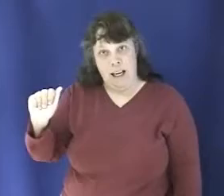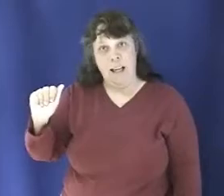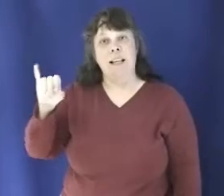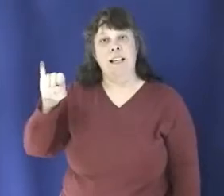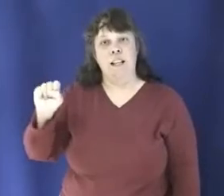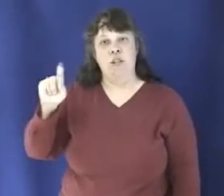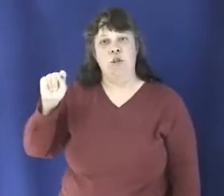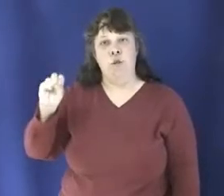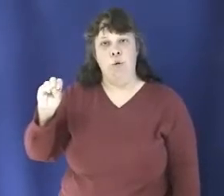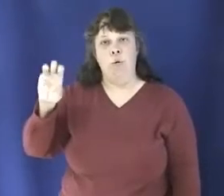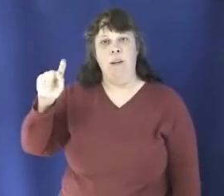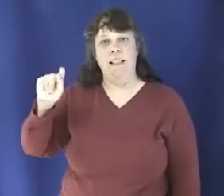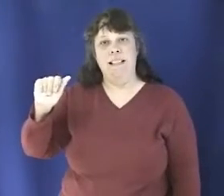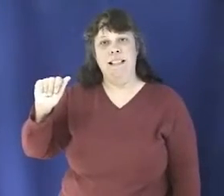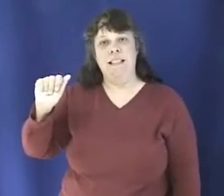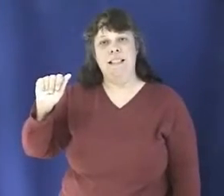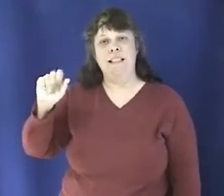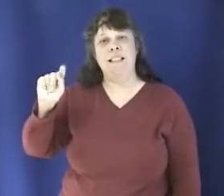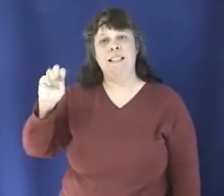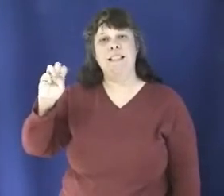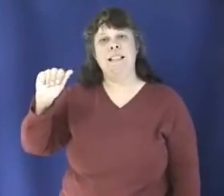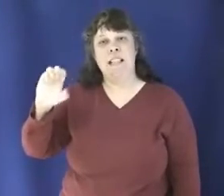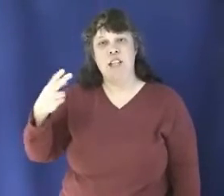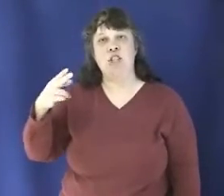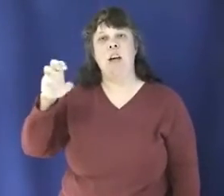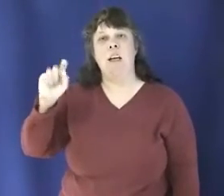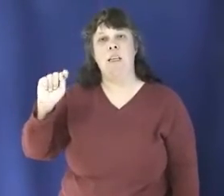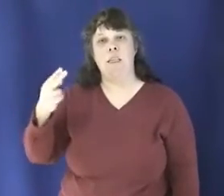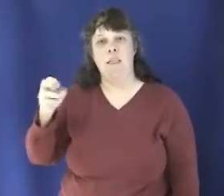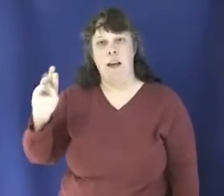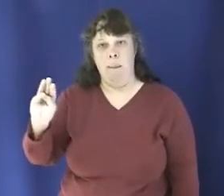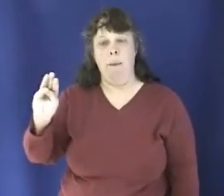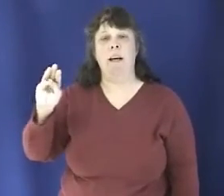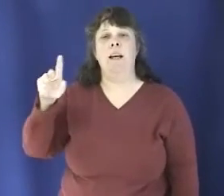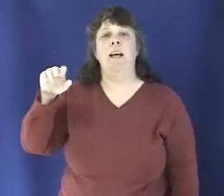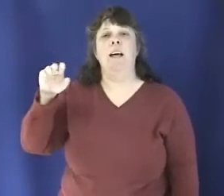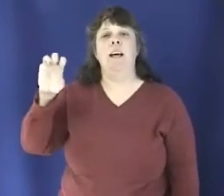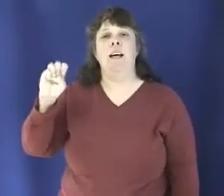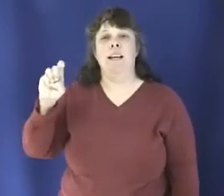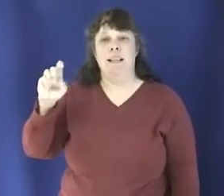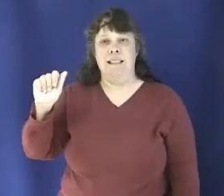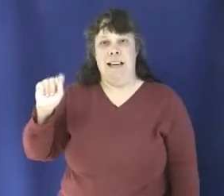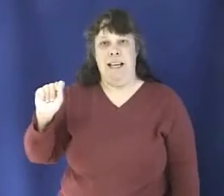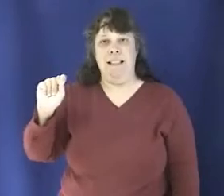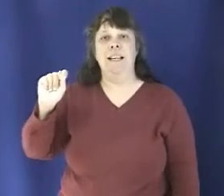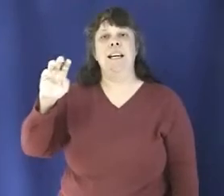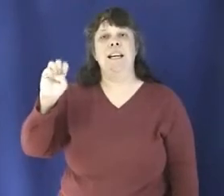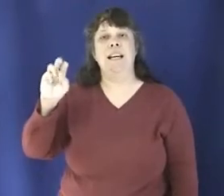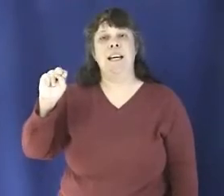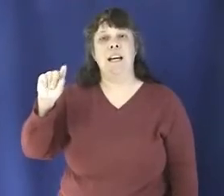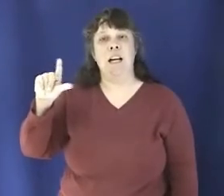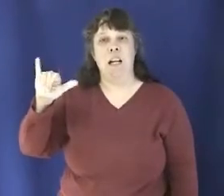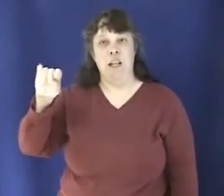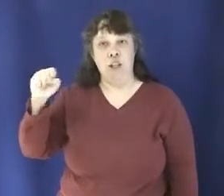idea is to teach them exact